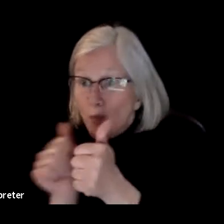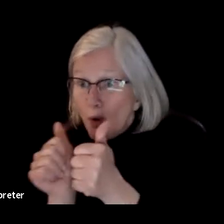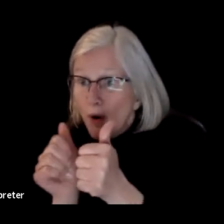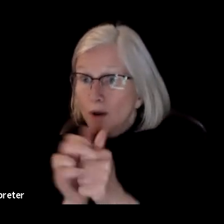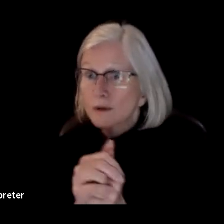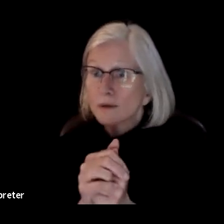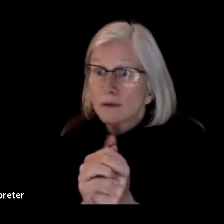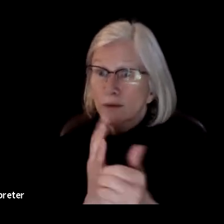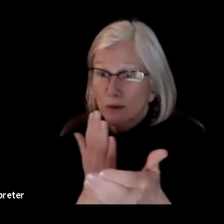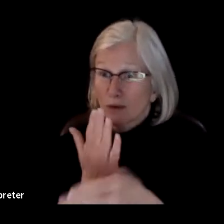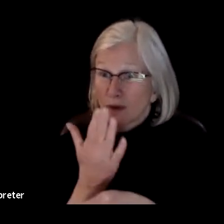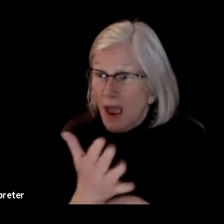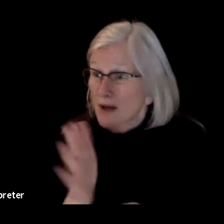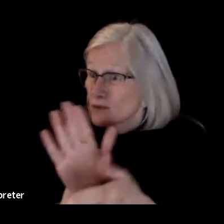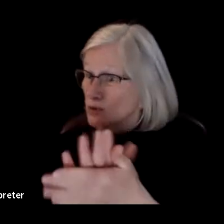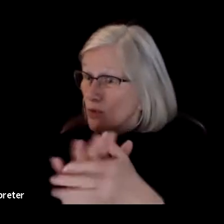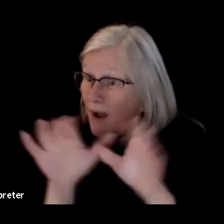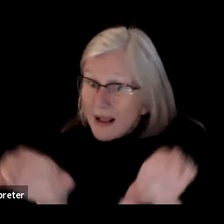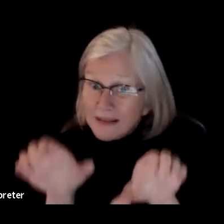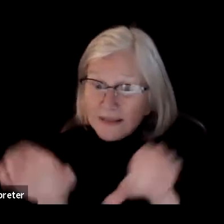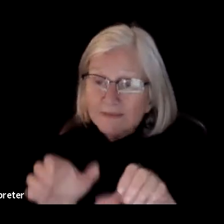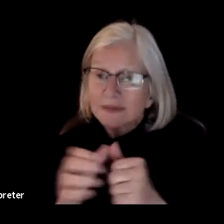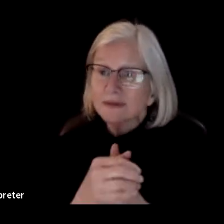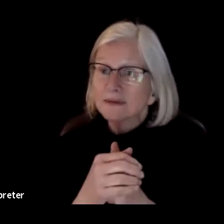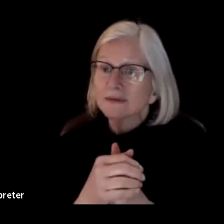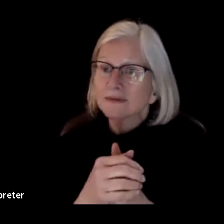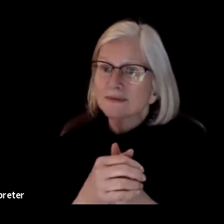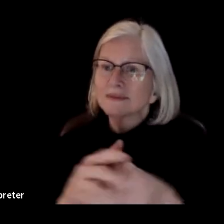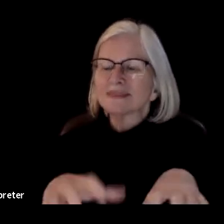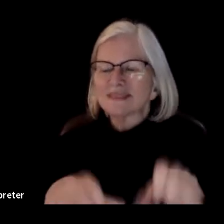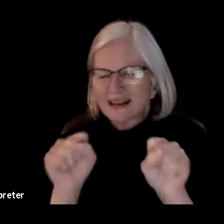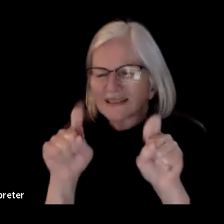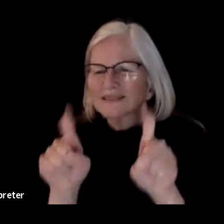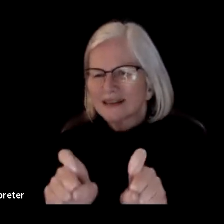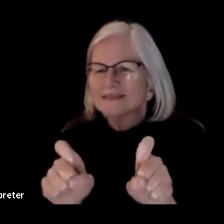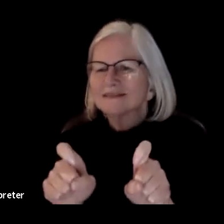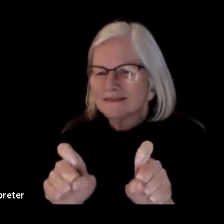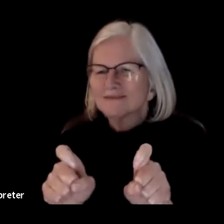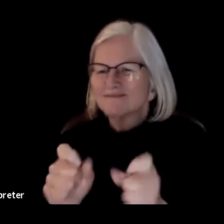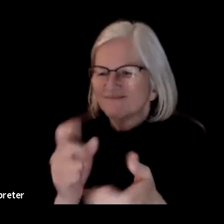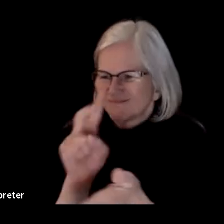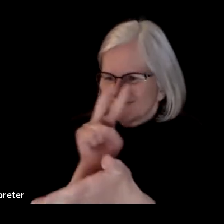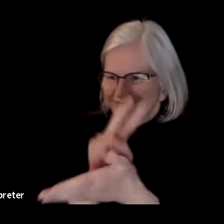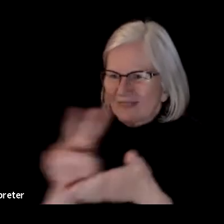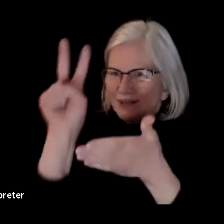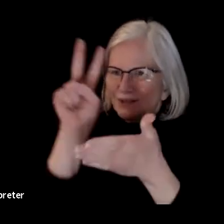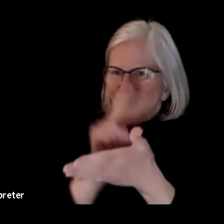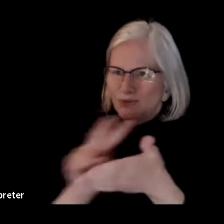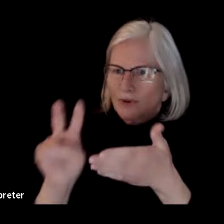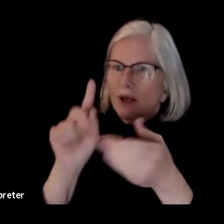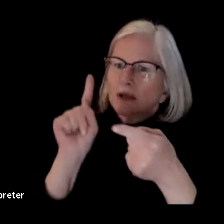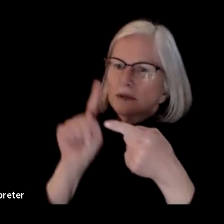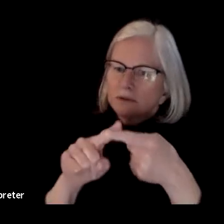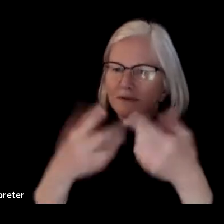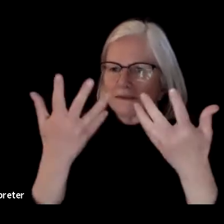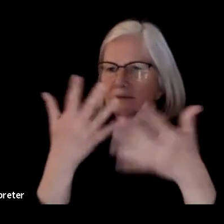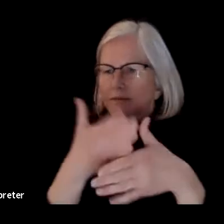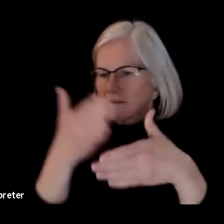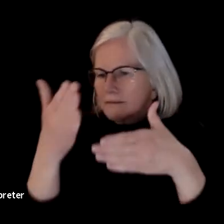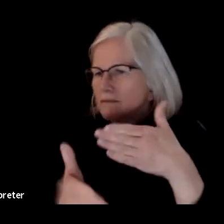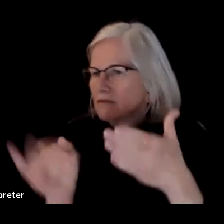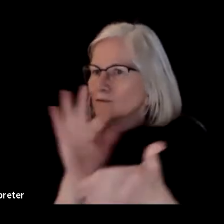get tested every 2 weeks through the end of the school year using the robust